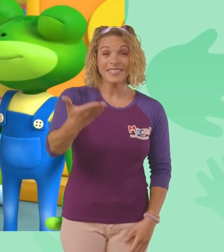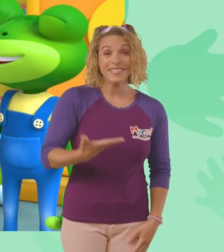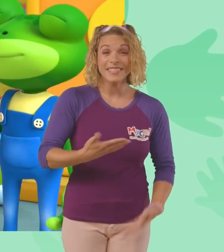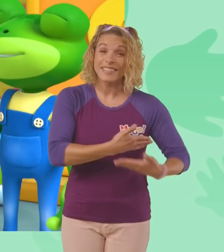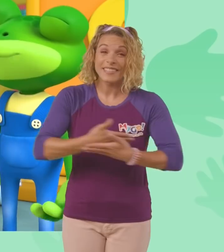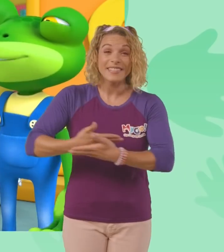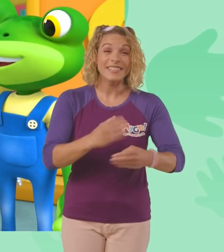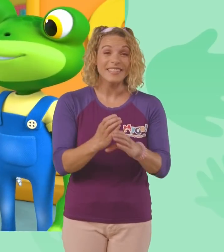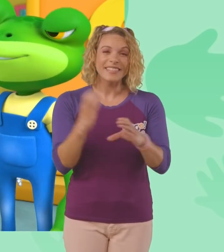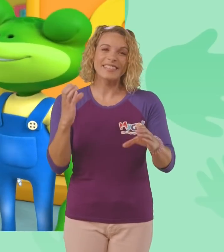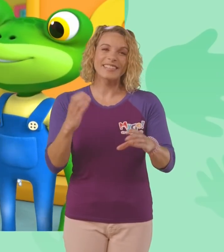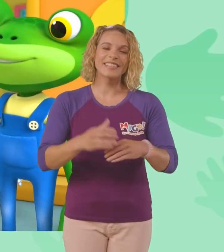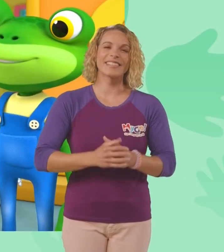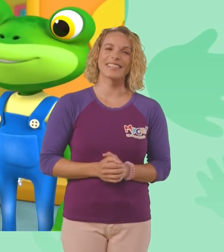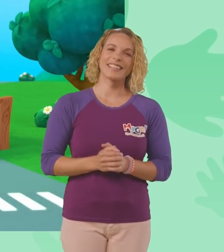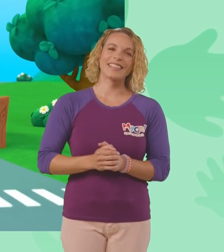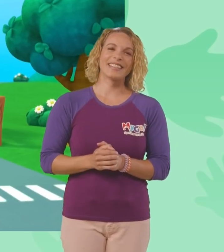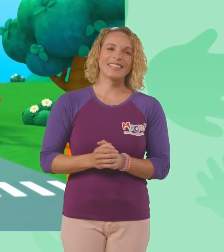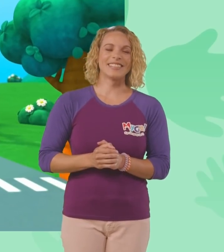You're welcome, Baby Truck.